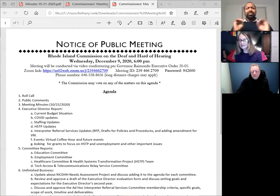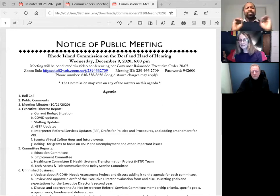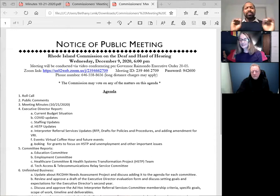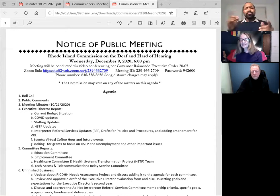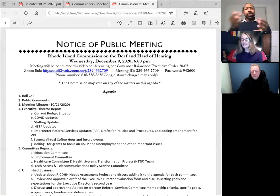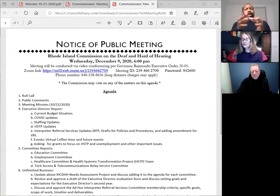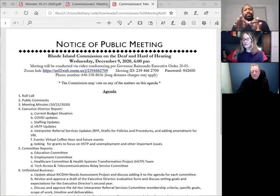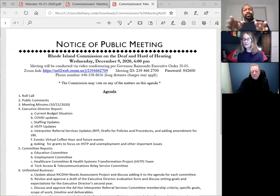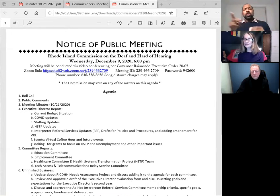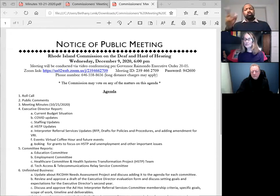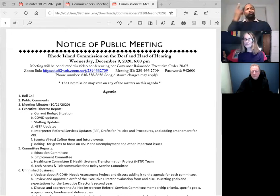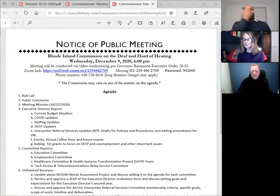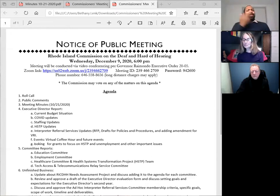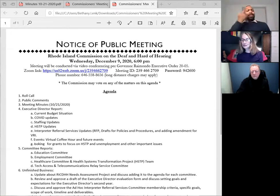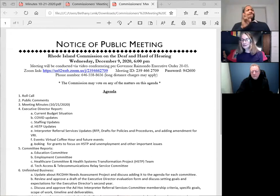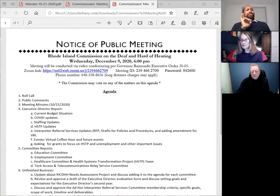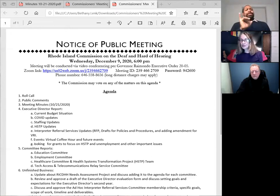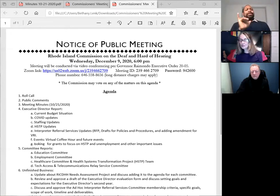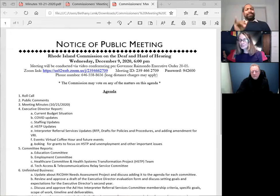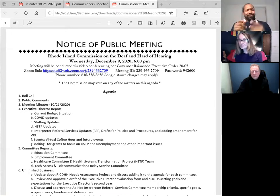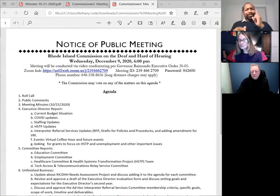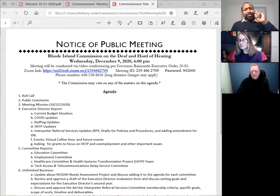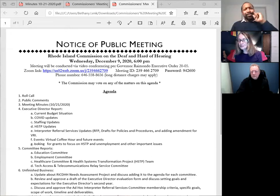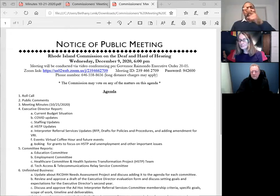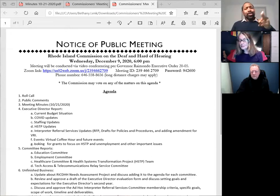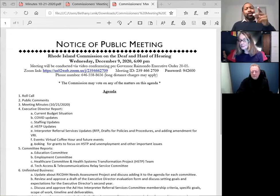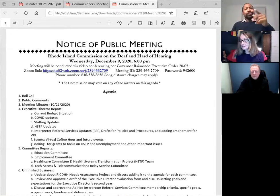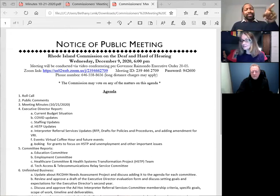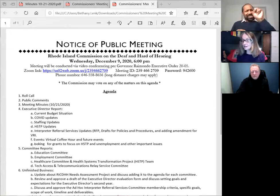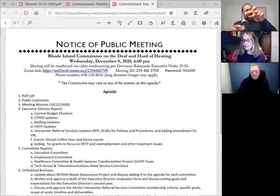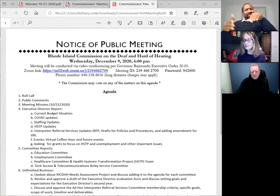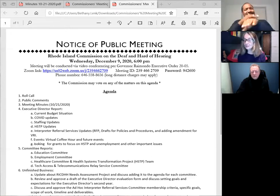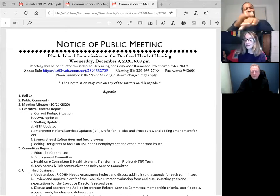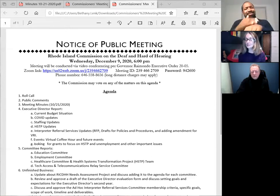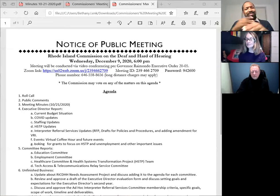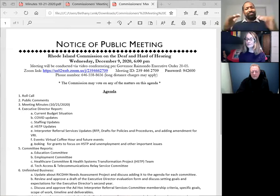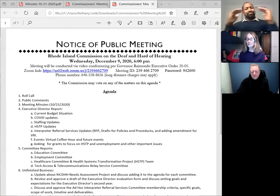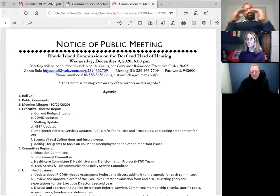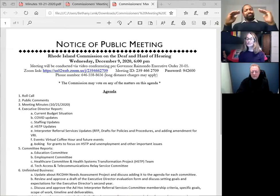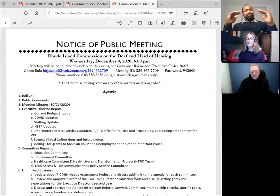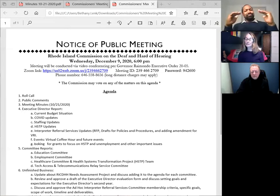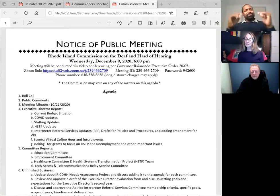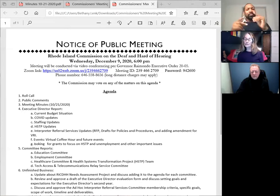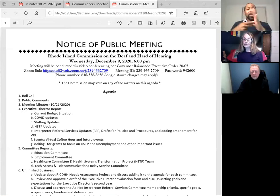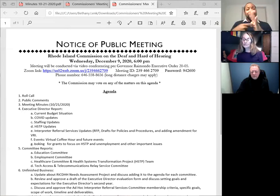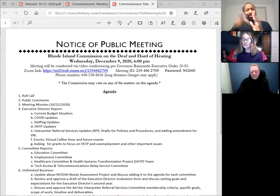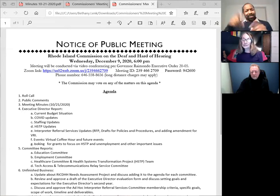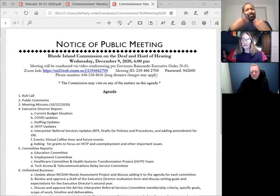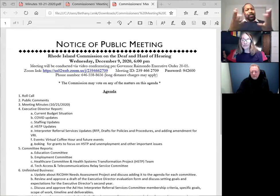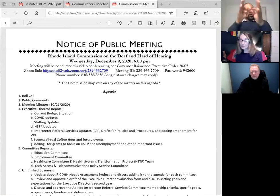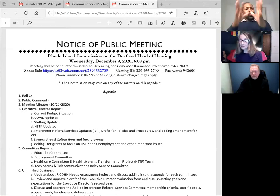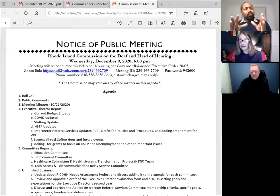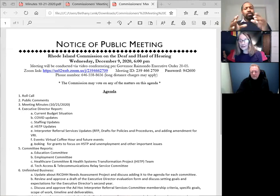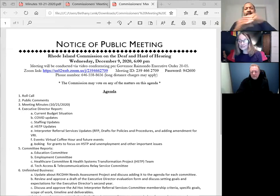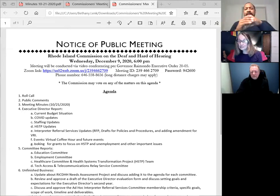access. Another one is maybe someone with a spinal cord injury may not be able to sign. They may need to